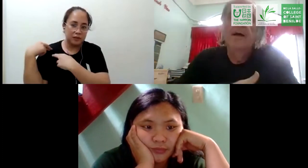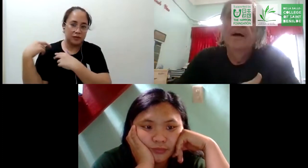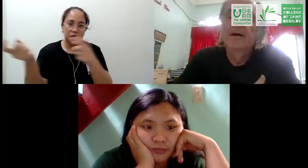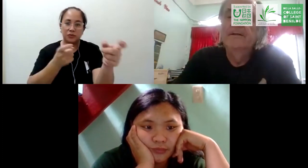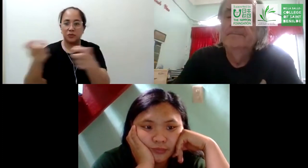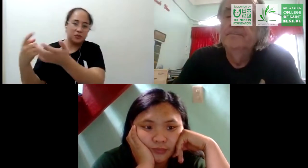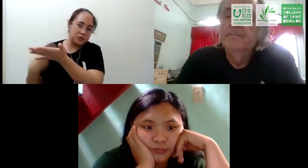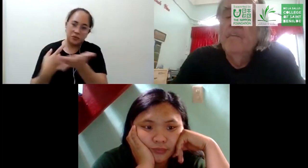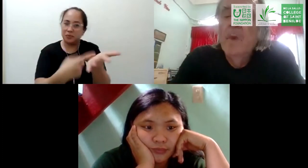discussion.